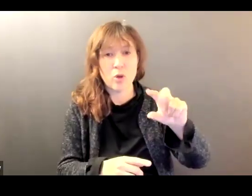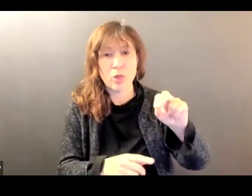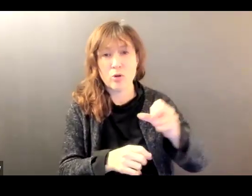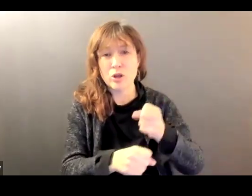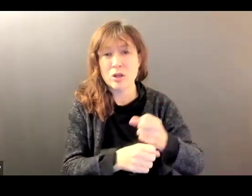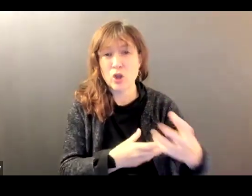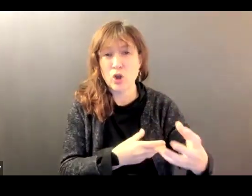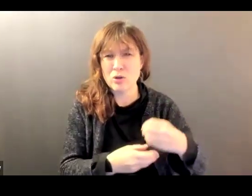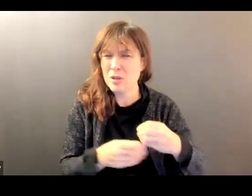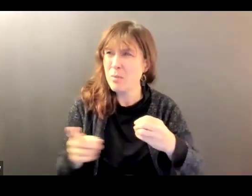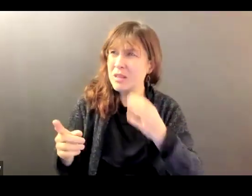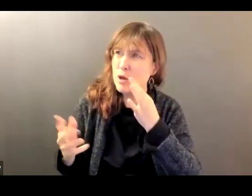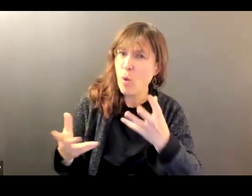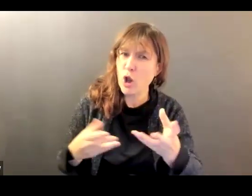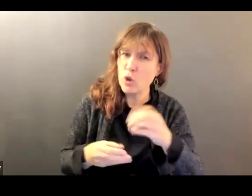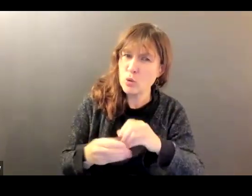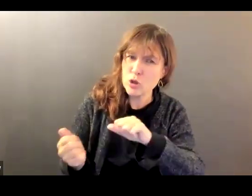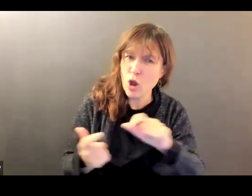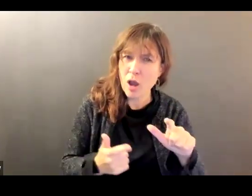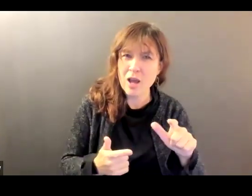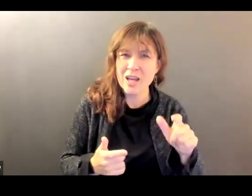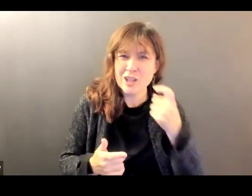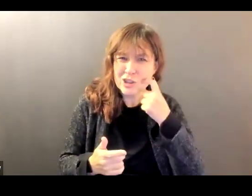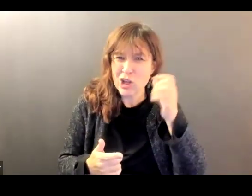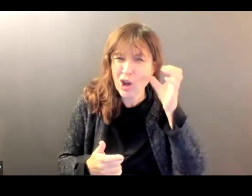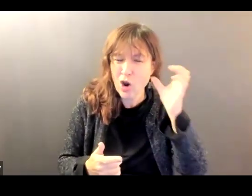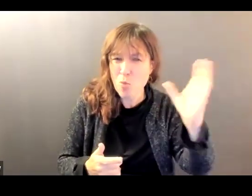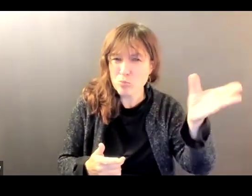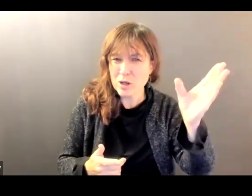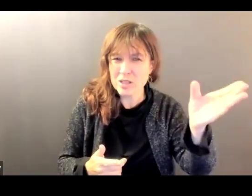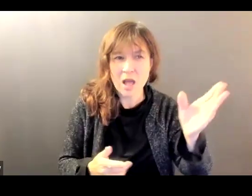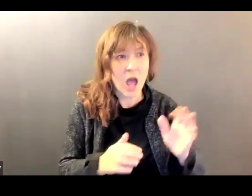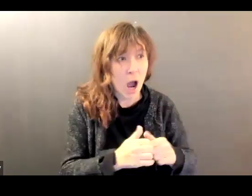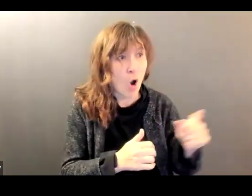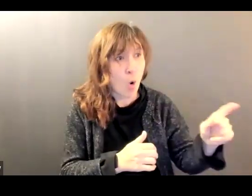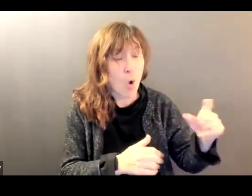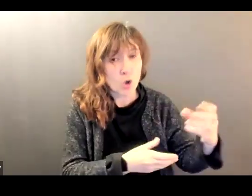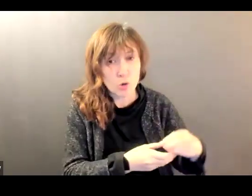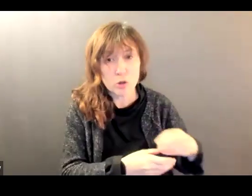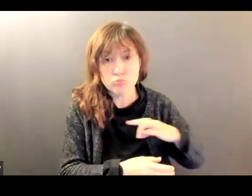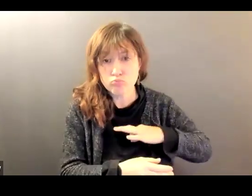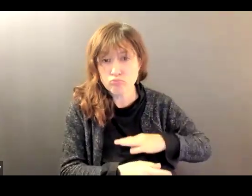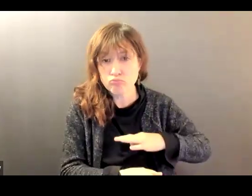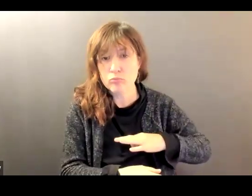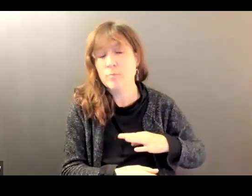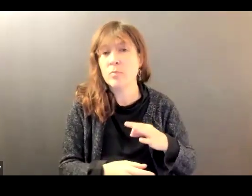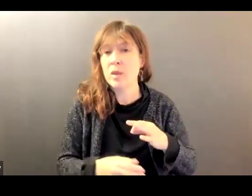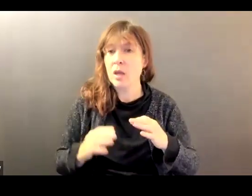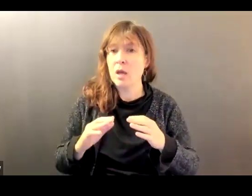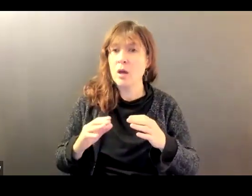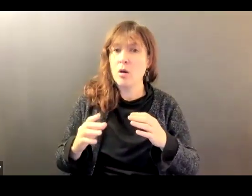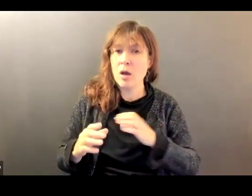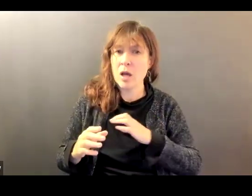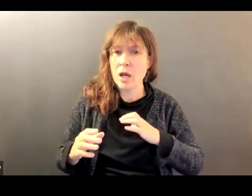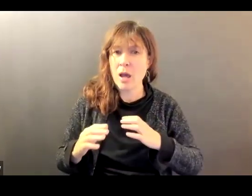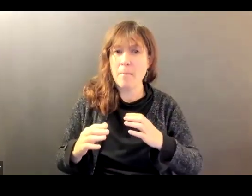for inclusion for all? We literally just heard a presentation on the benefits of inclusion. We heard a committee member express concerns about Black and